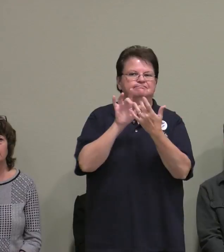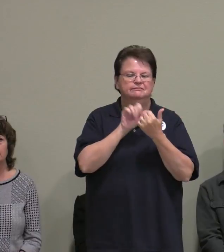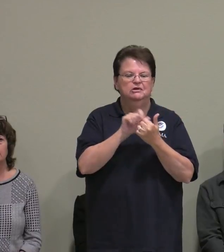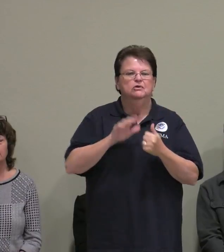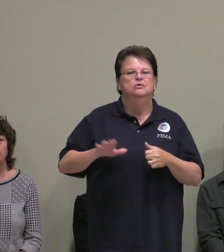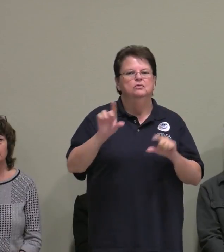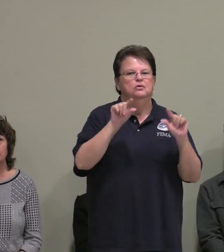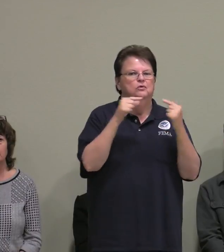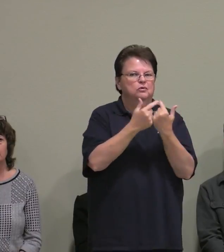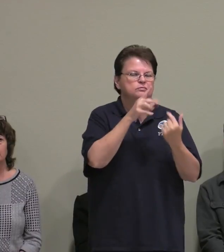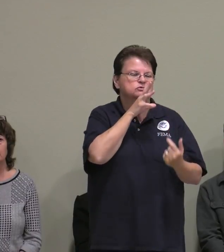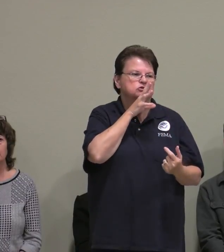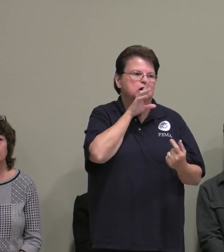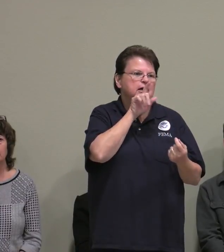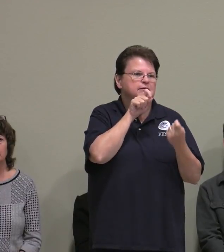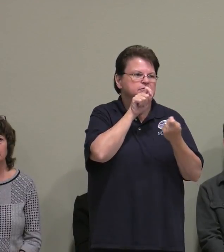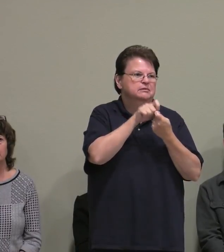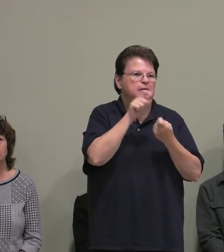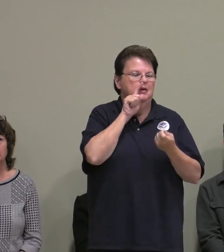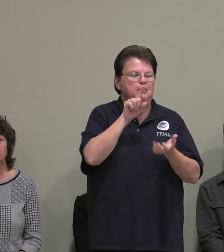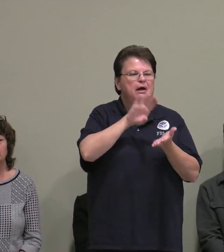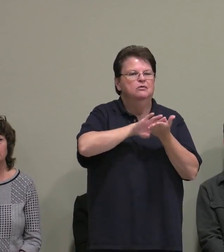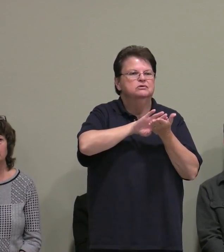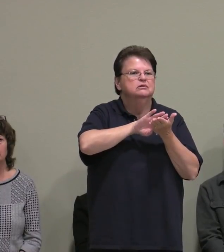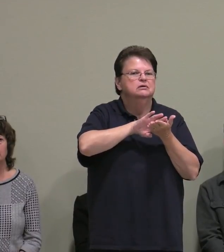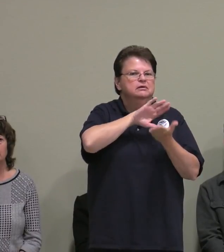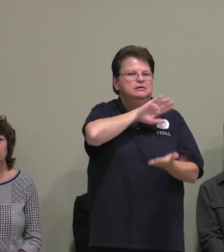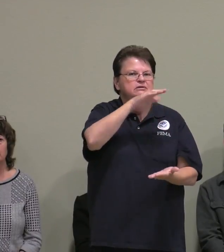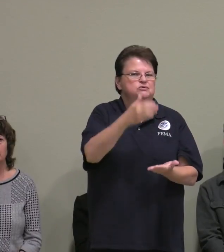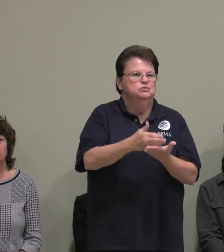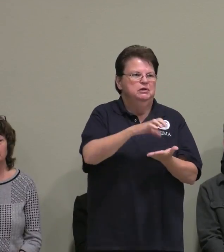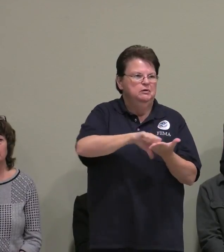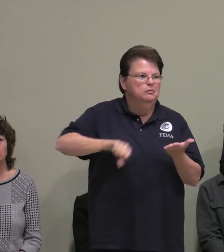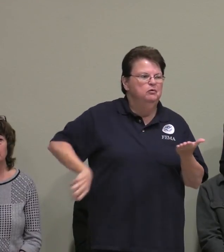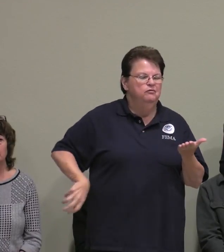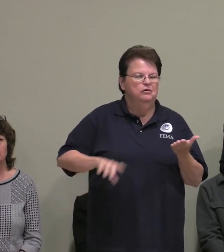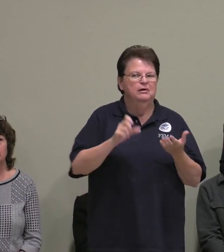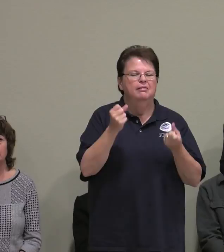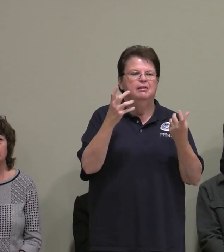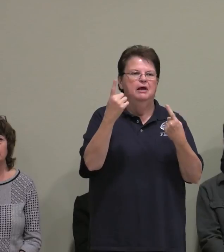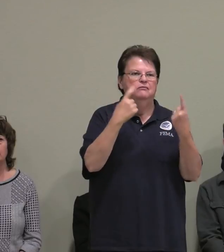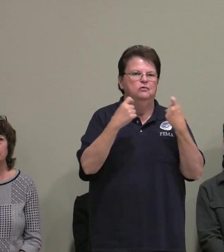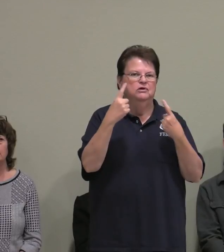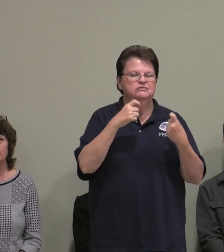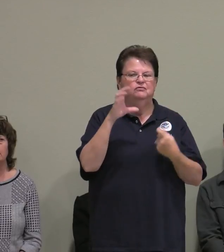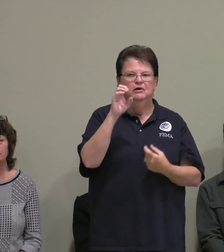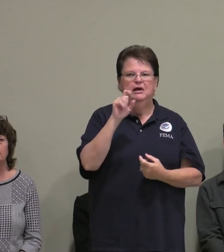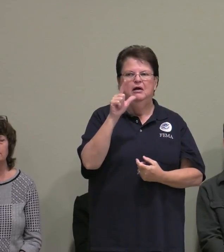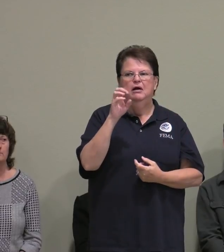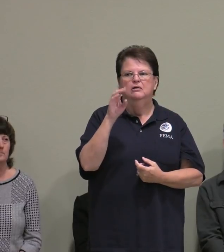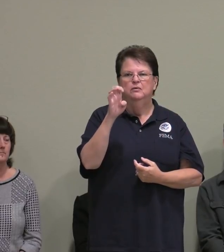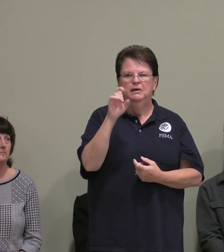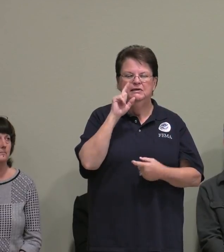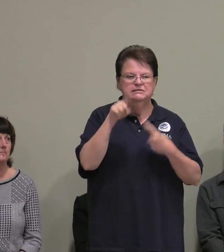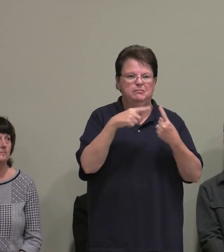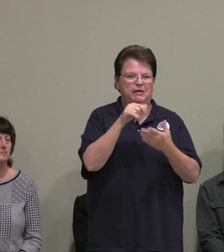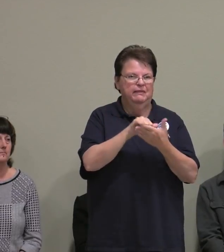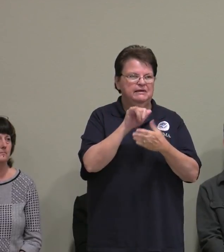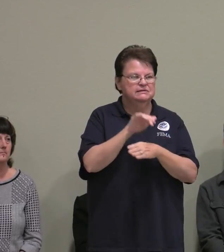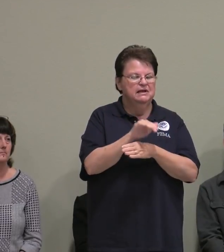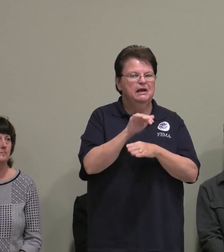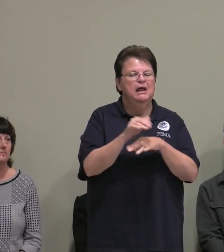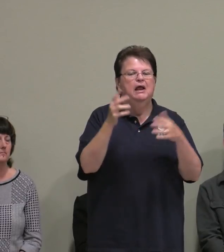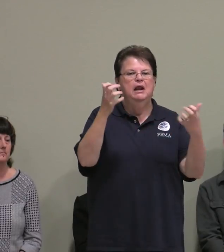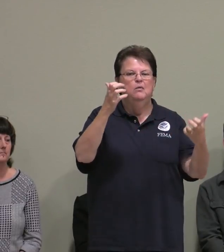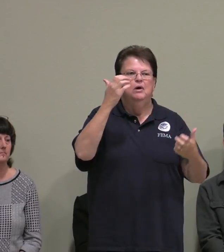specifically about the debris removal program. There's a whole lot of questions for Cal OES about that tonight. And I